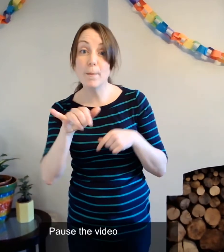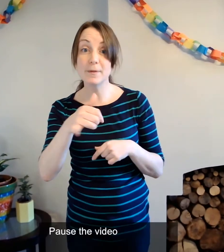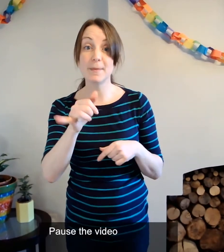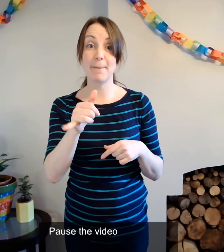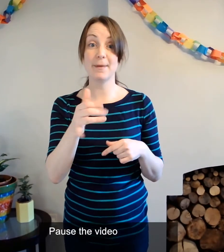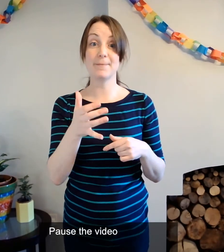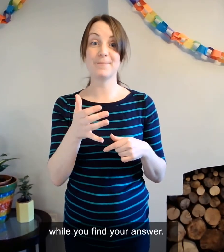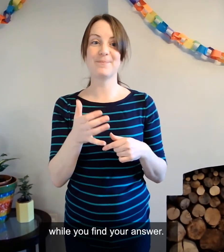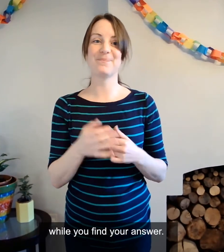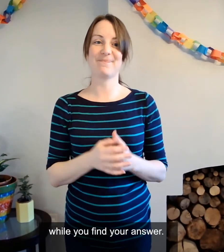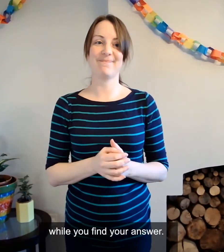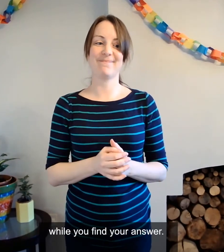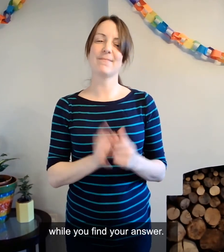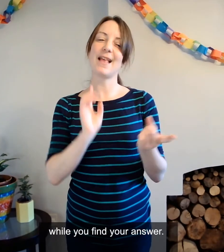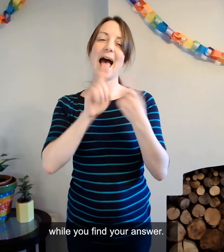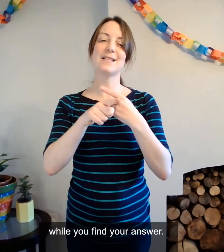Pause the video while you find your answer.